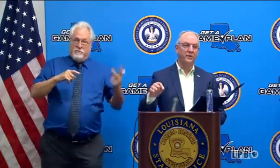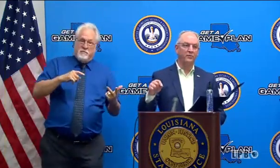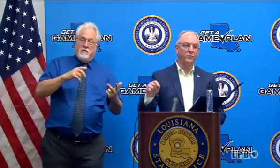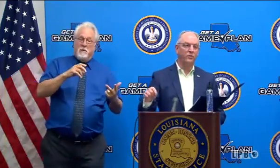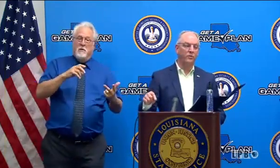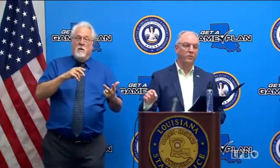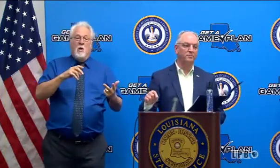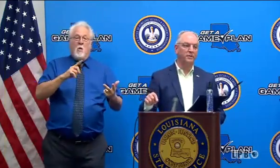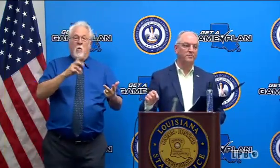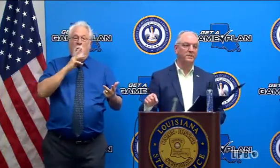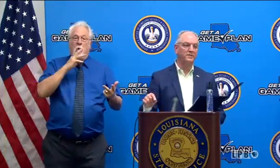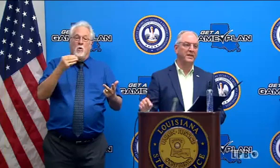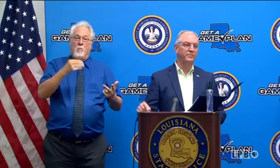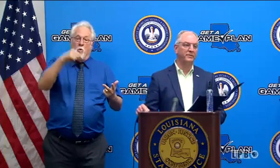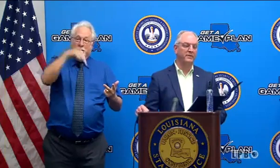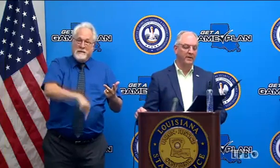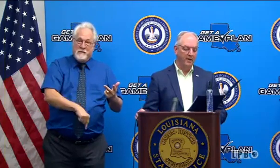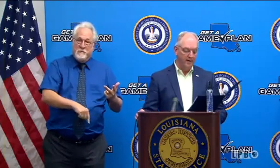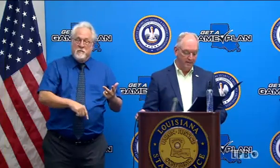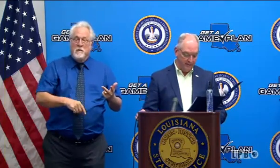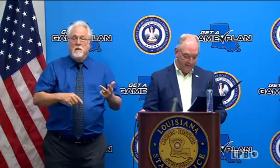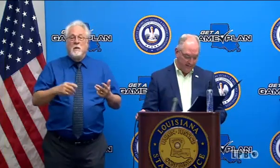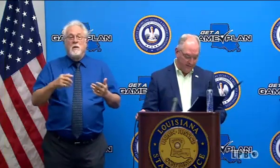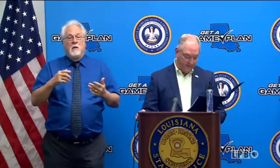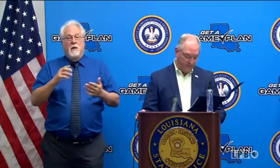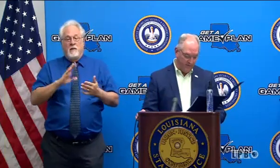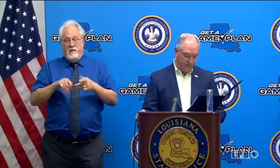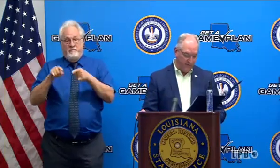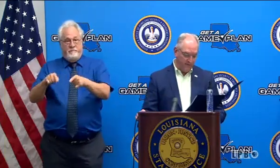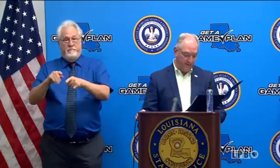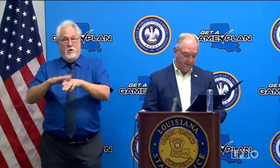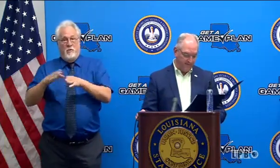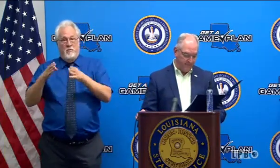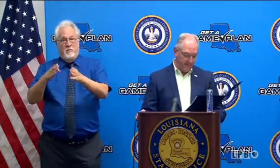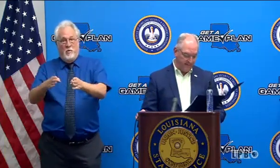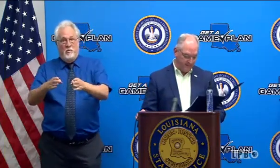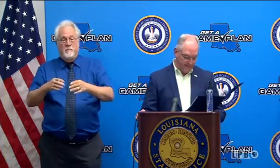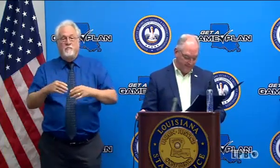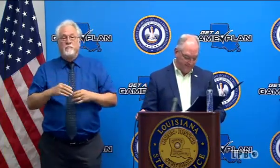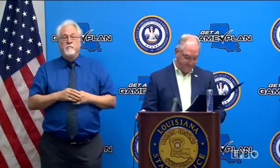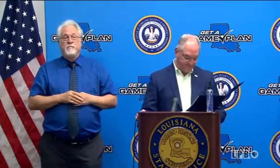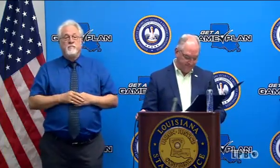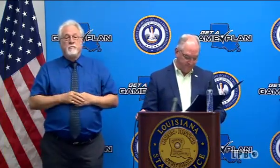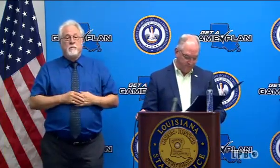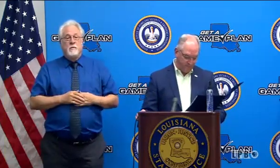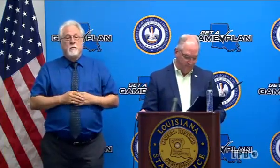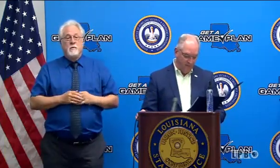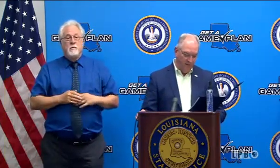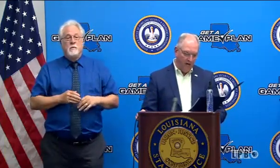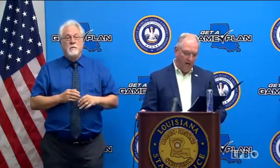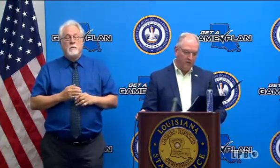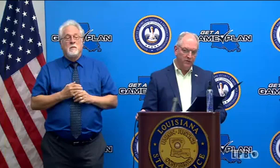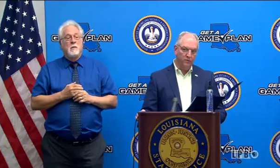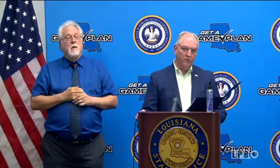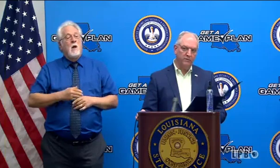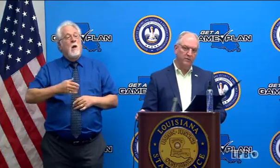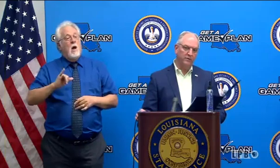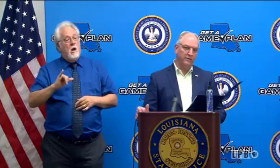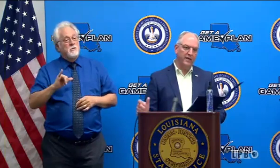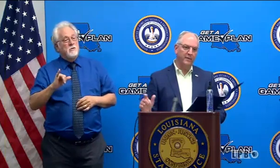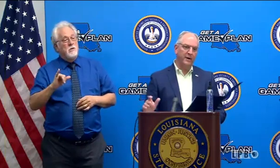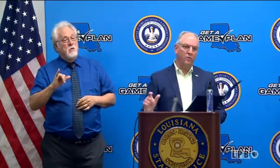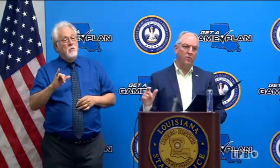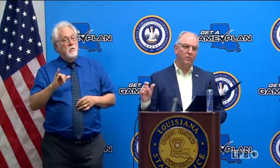or a stream where the water is much, much deeper than it is on the road itself. Also want